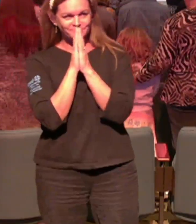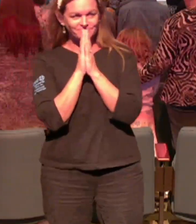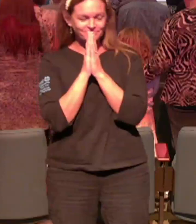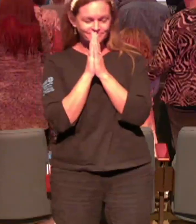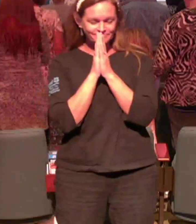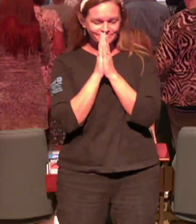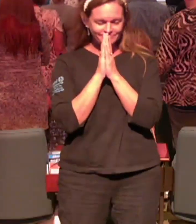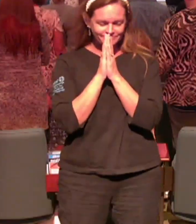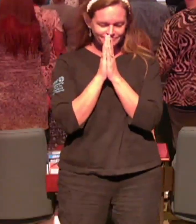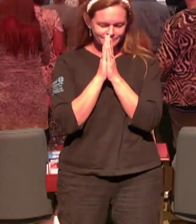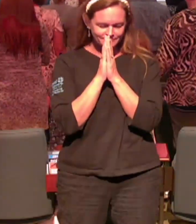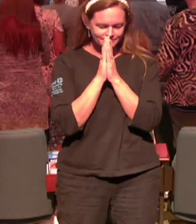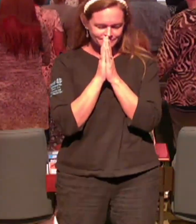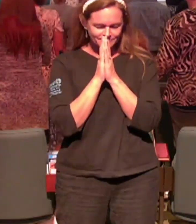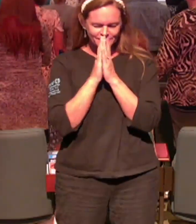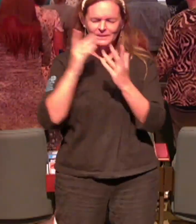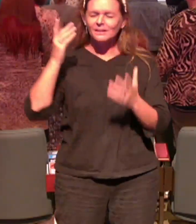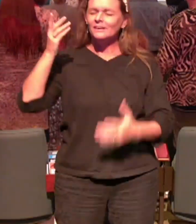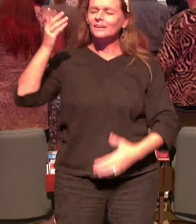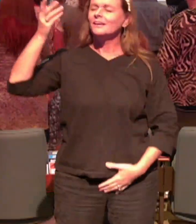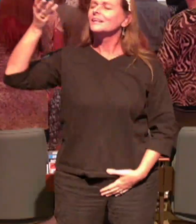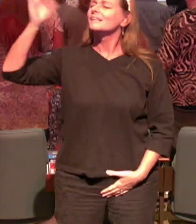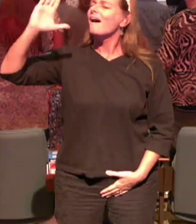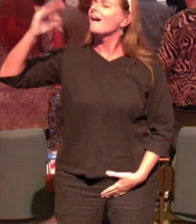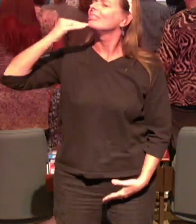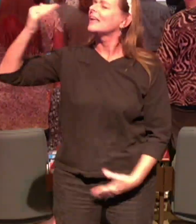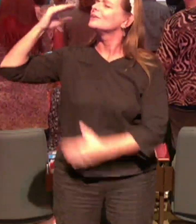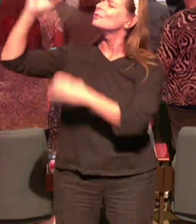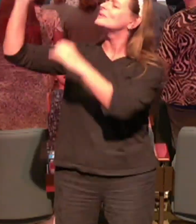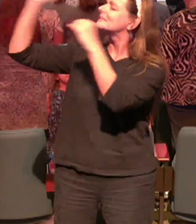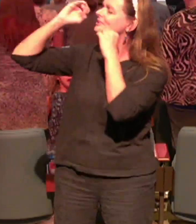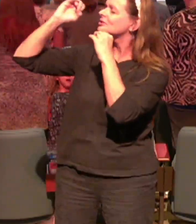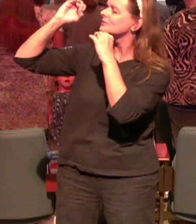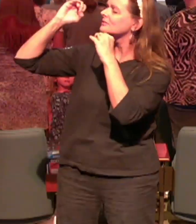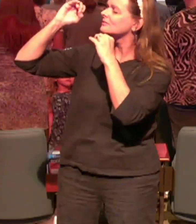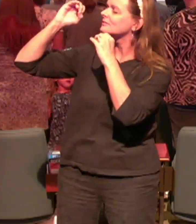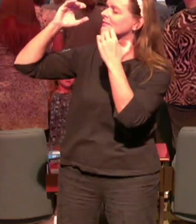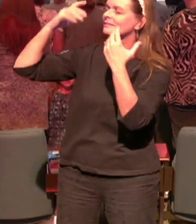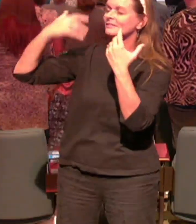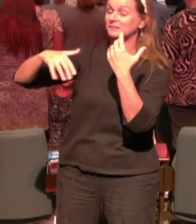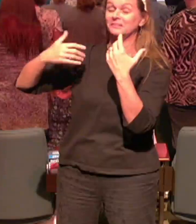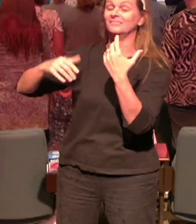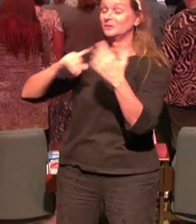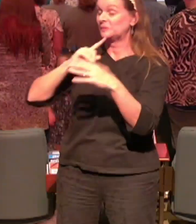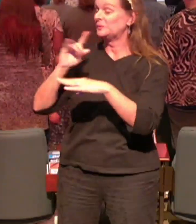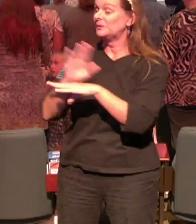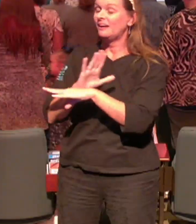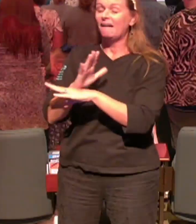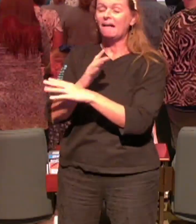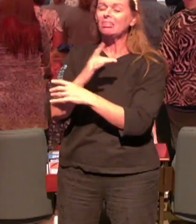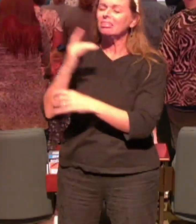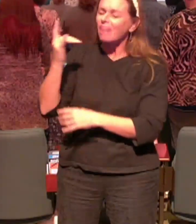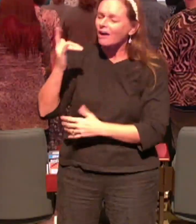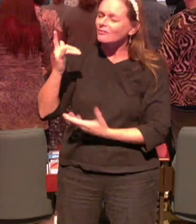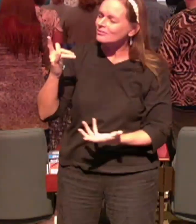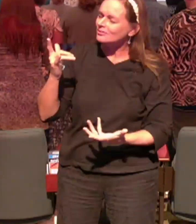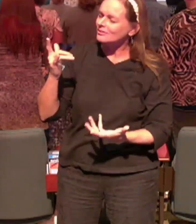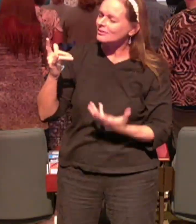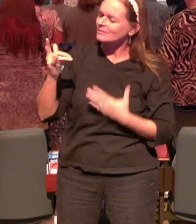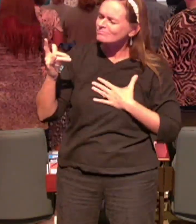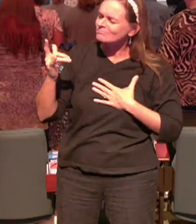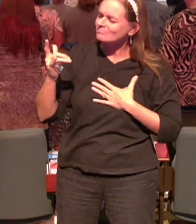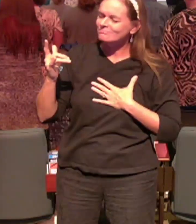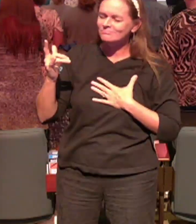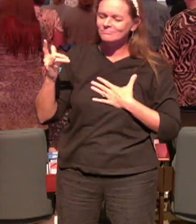God, I want to thank you for your word. I thank you that it reminds us of just how amazing your love is in our life. Thank you for loving us when